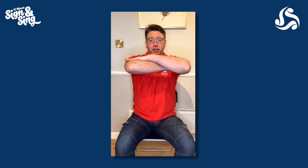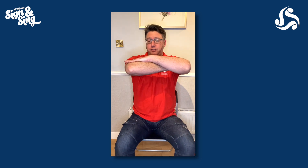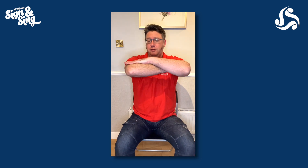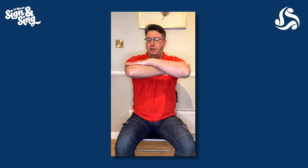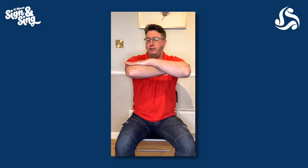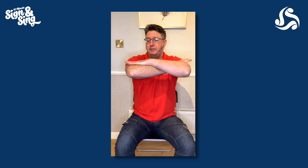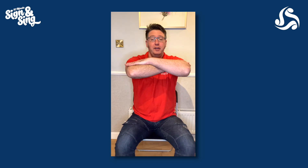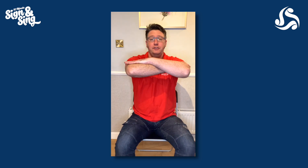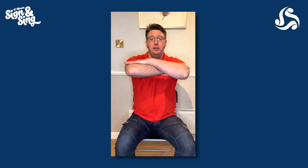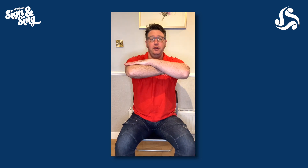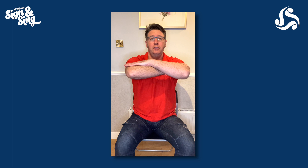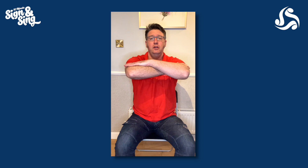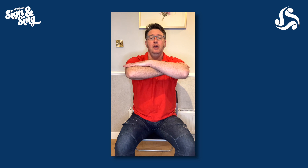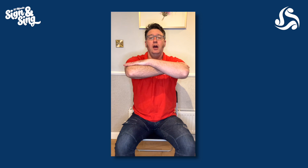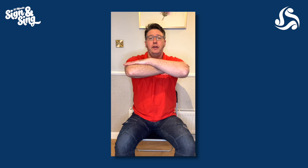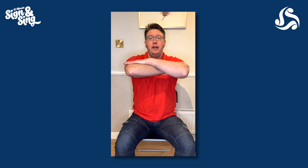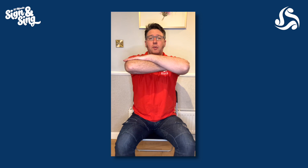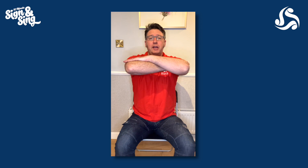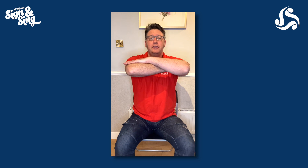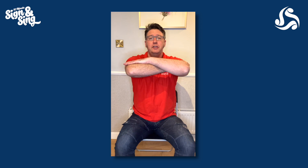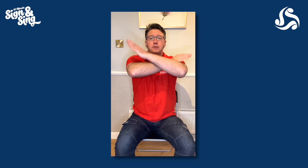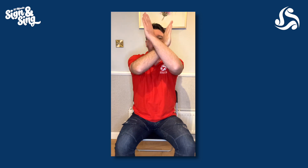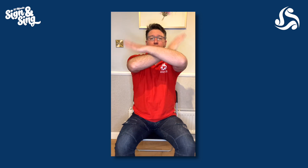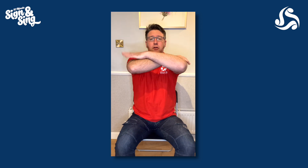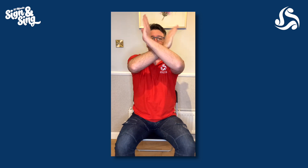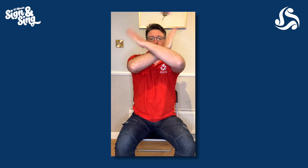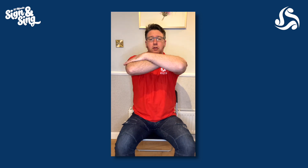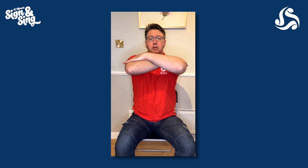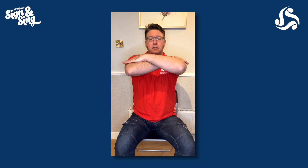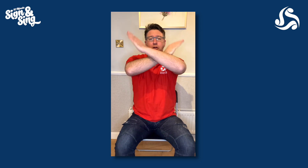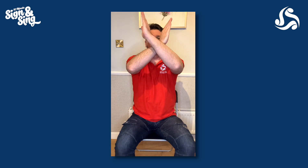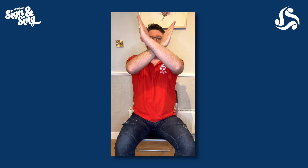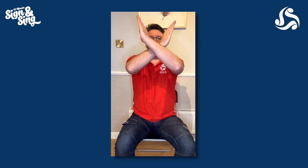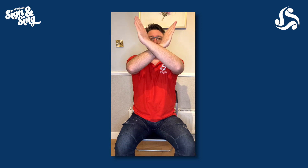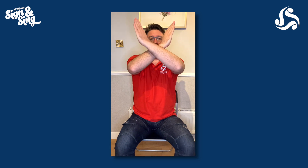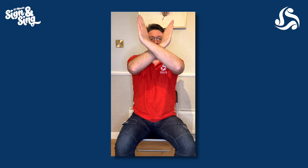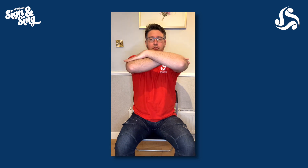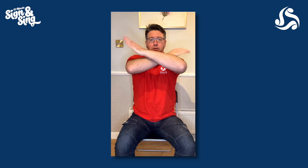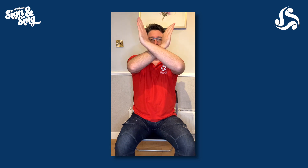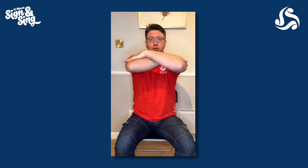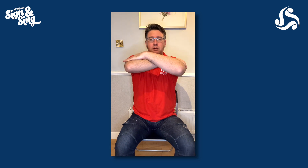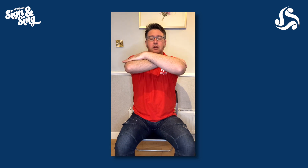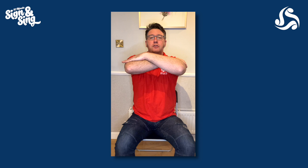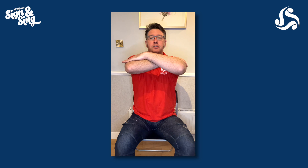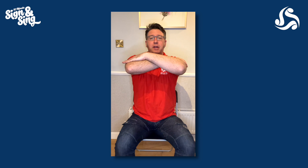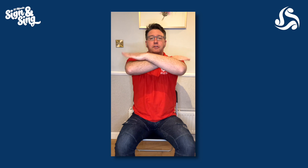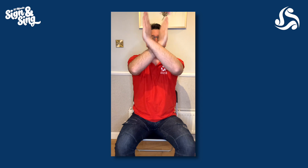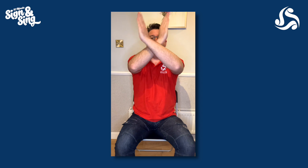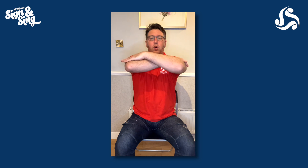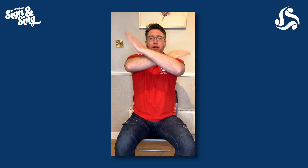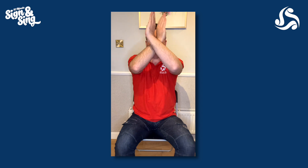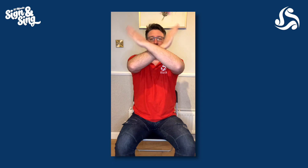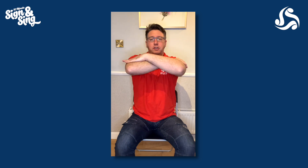like this, right in front of you, hands on. Okay, and we're going to do, make an X, 2